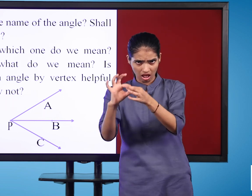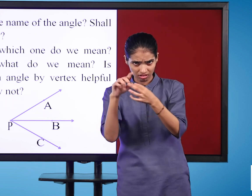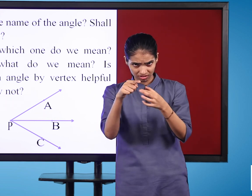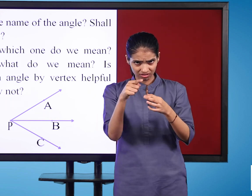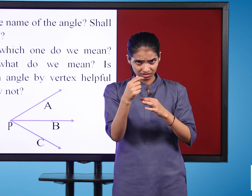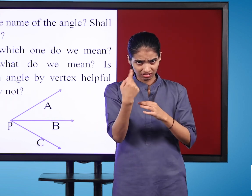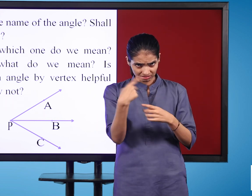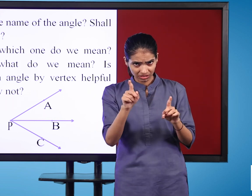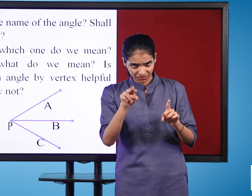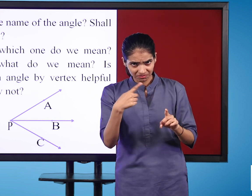not?